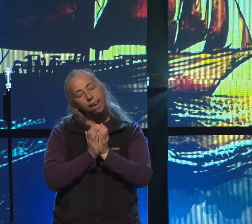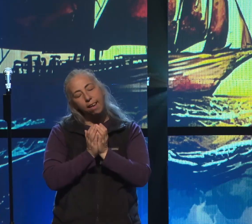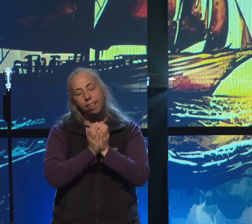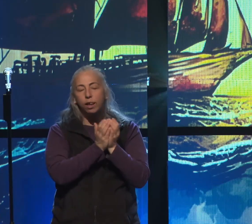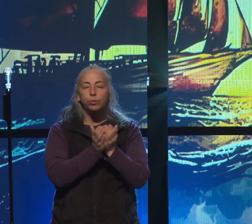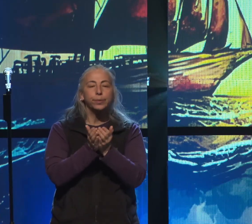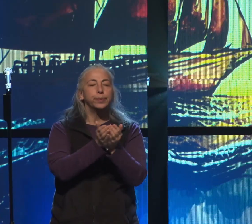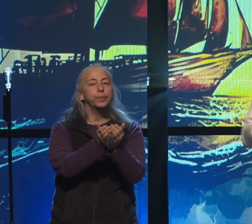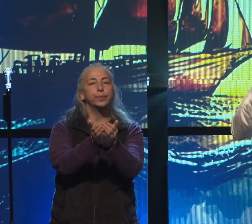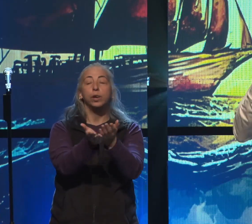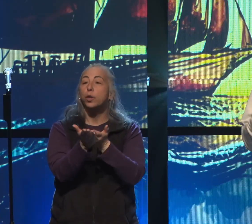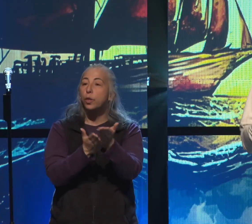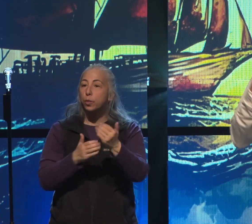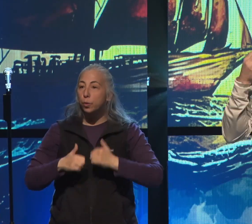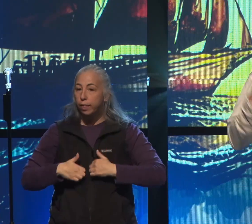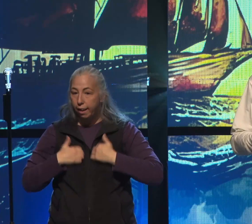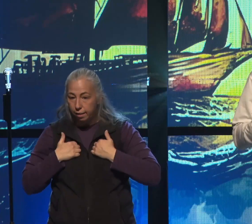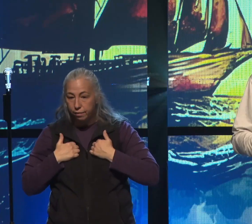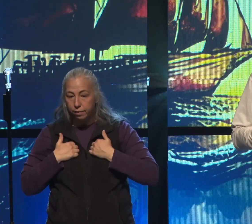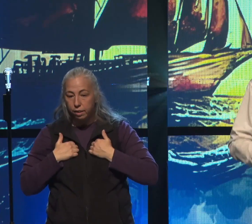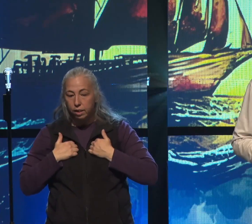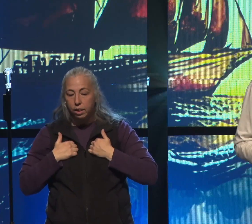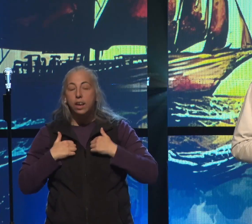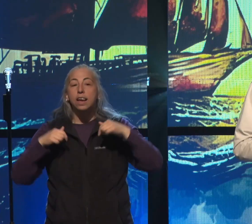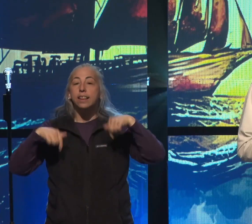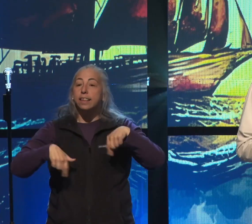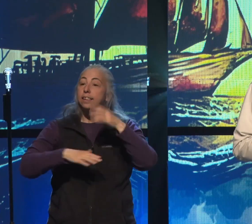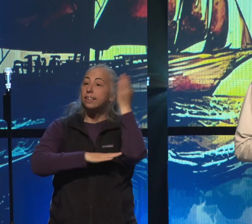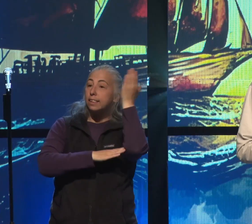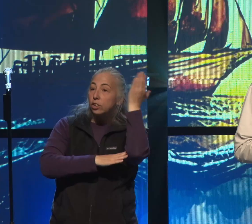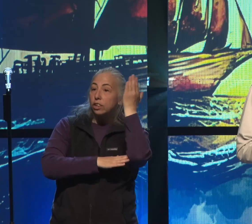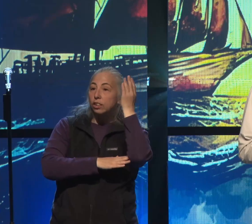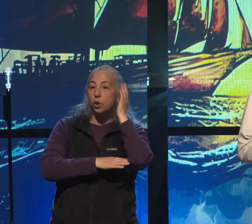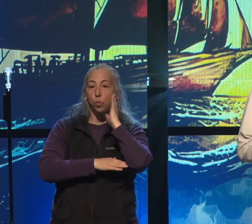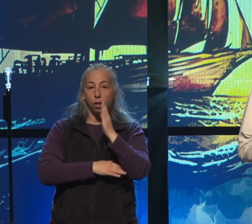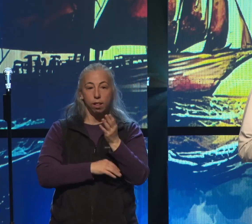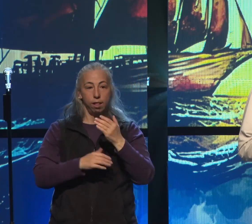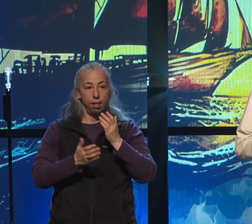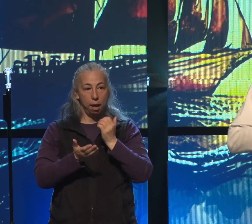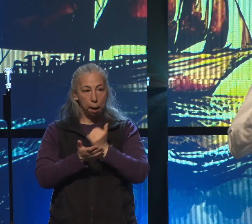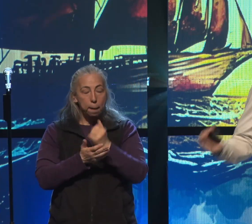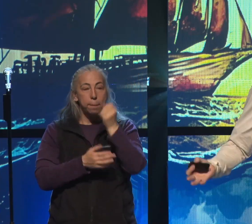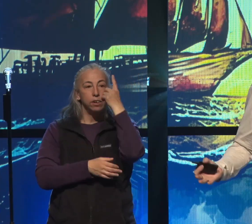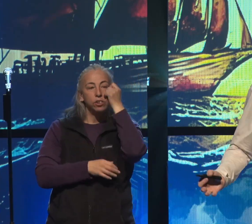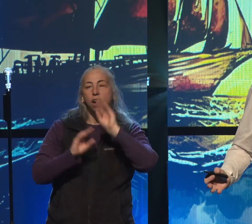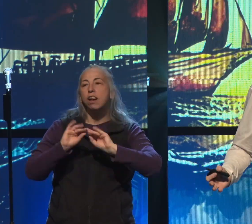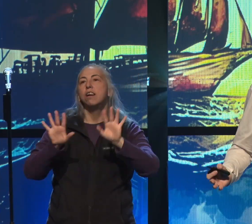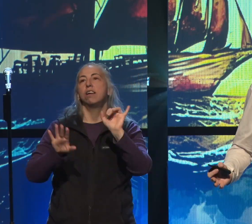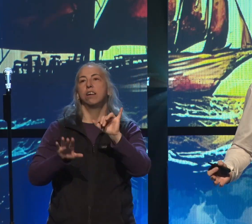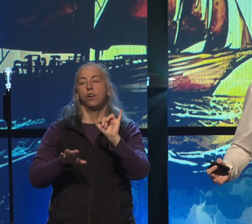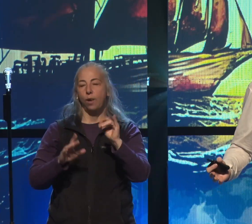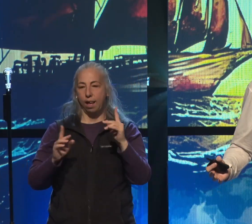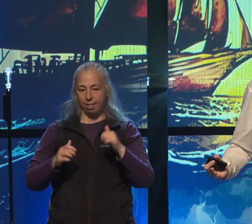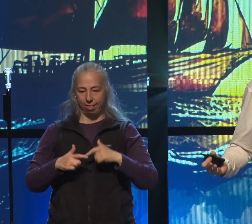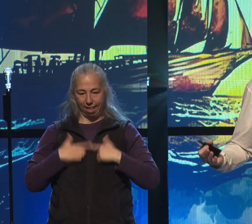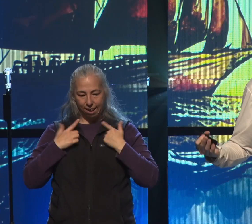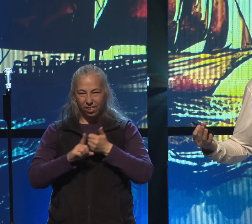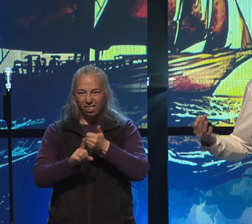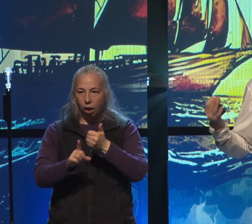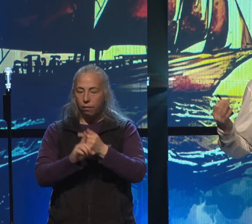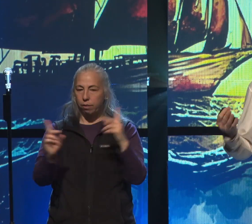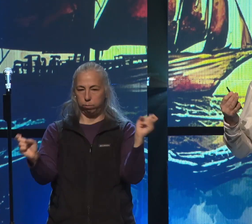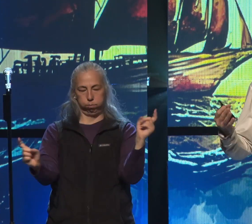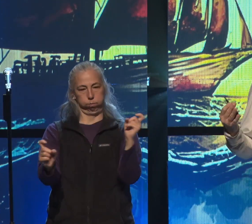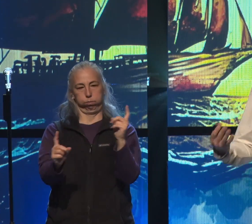to help us understand that this is a complex thing called life. Life is complex.